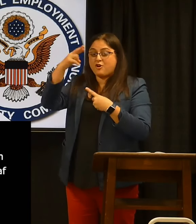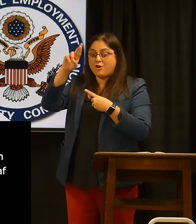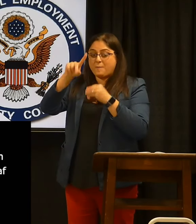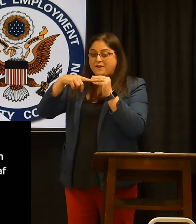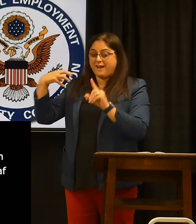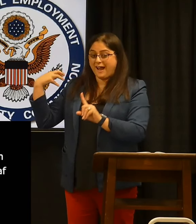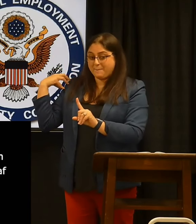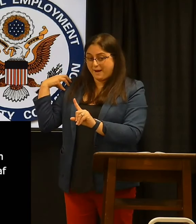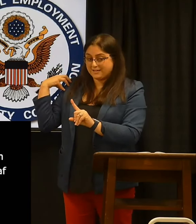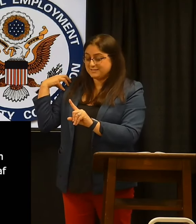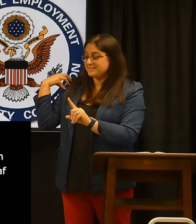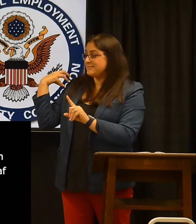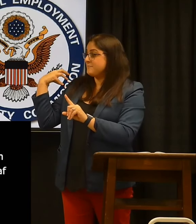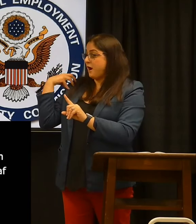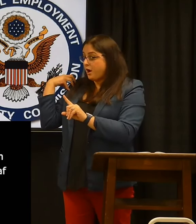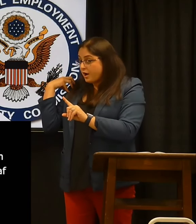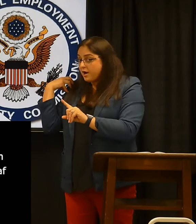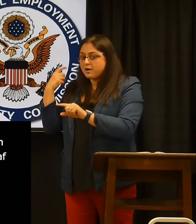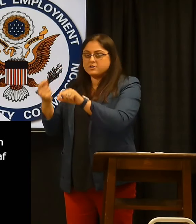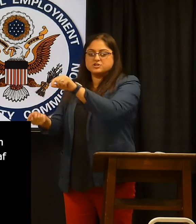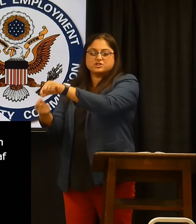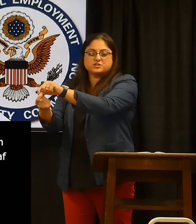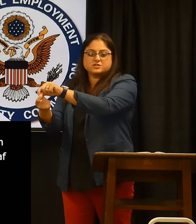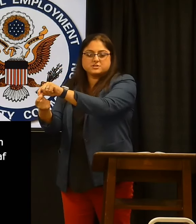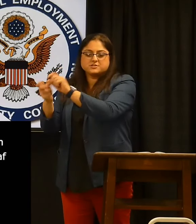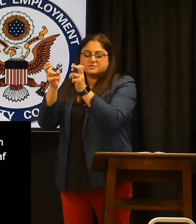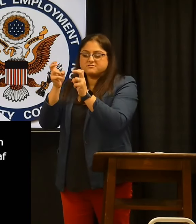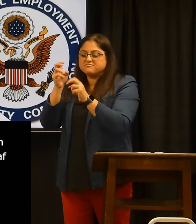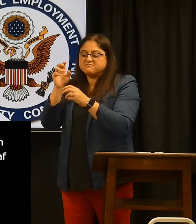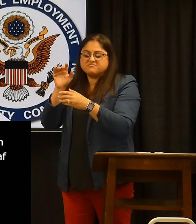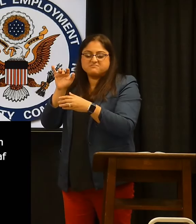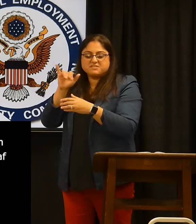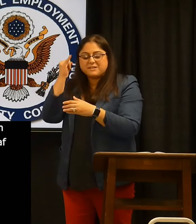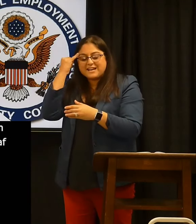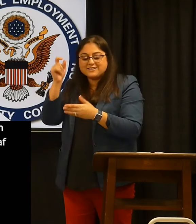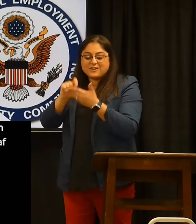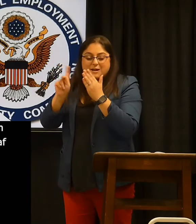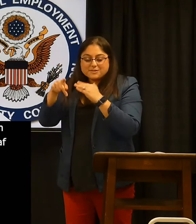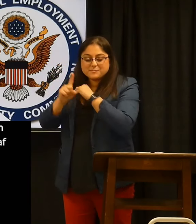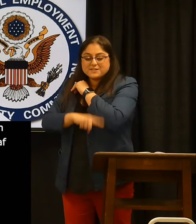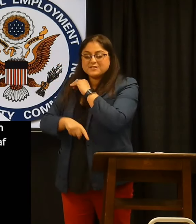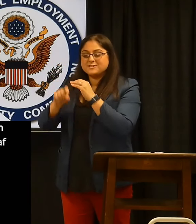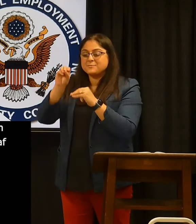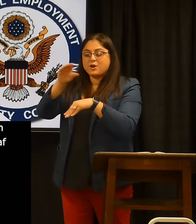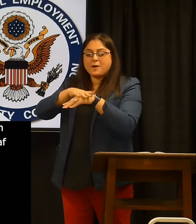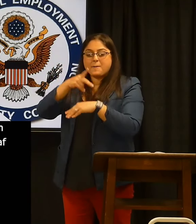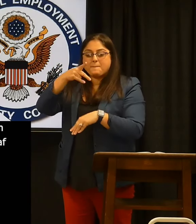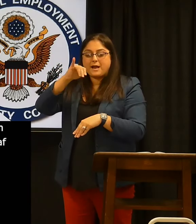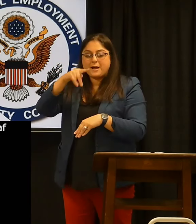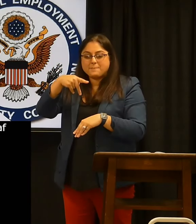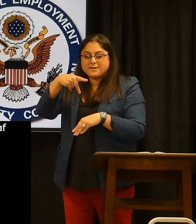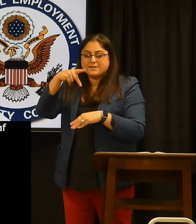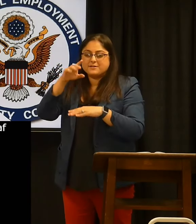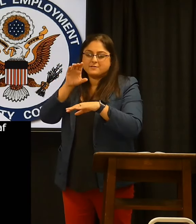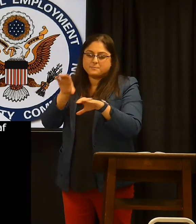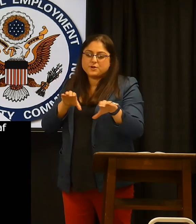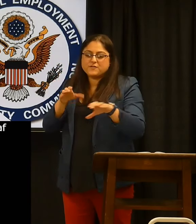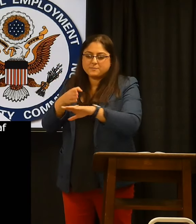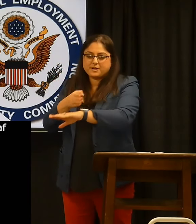or if you complain to HR about a boss, then the boss retaliates against you. Like same kind of deal, like writes you up, puts you on a